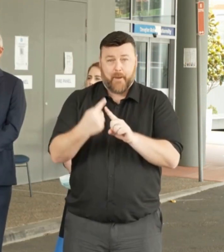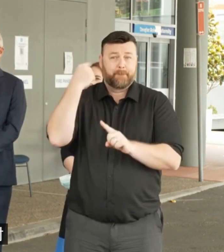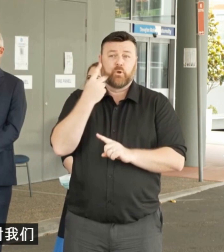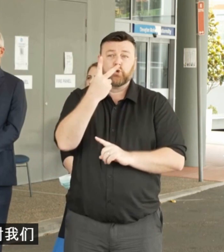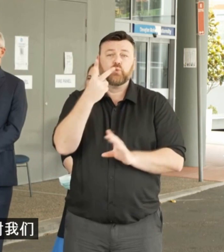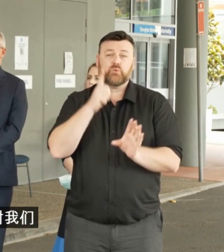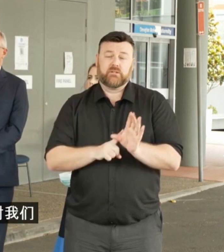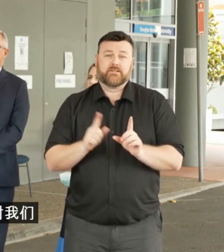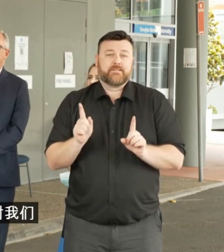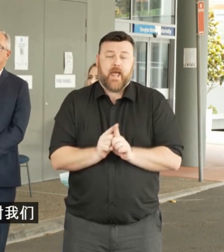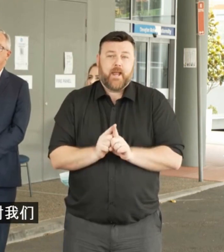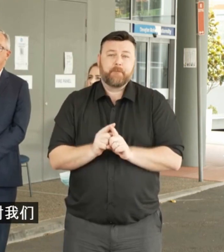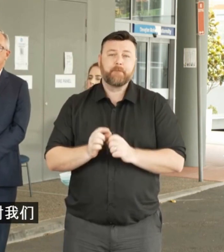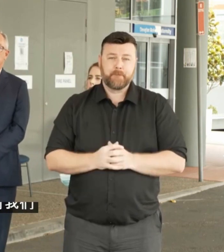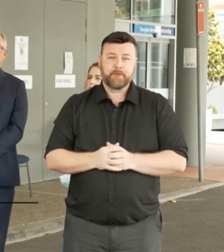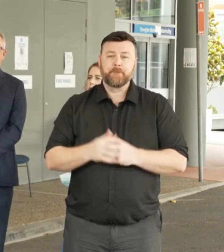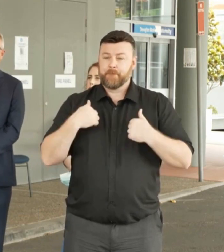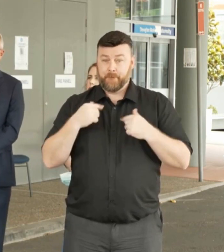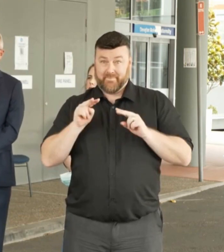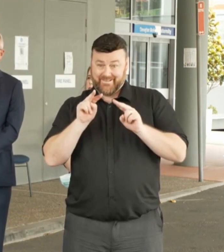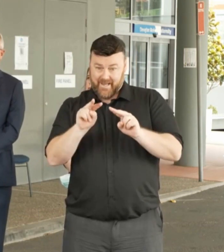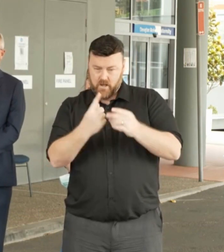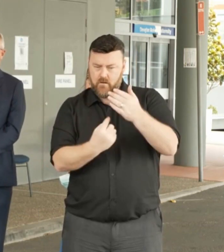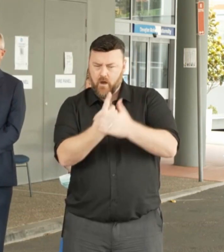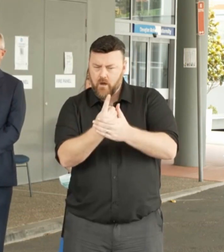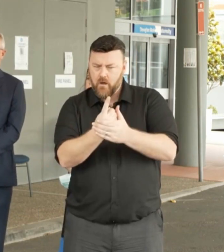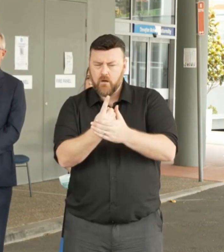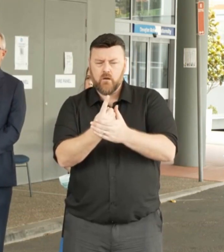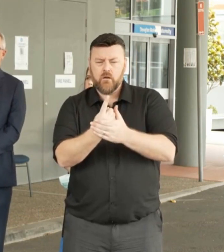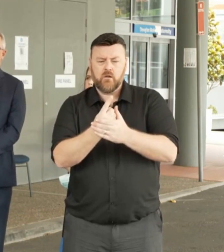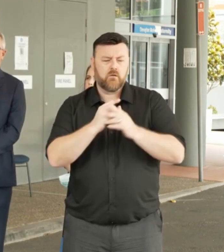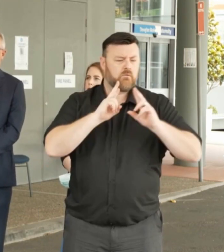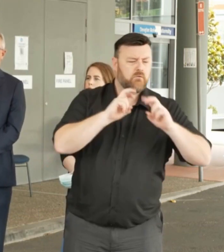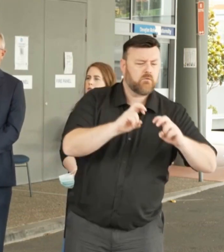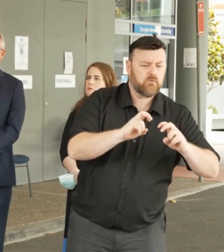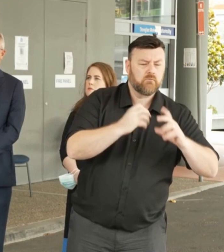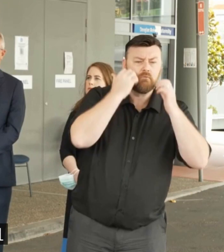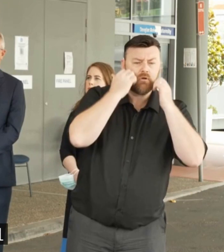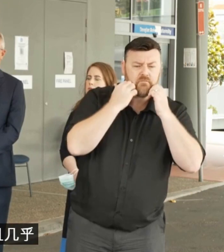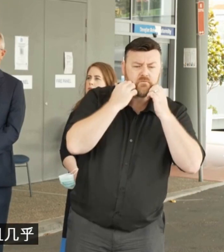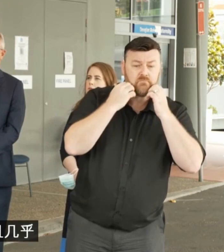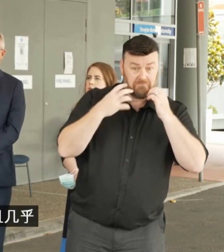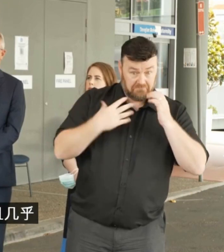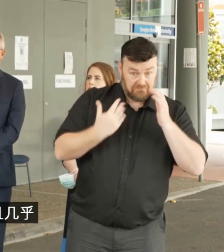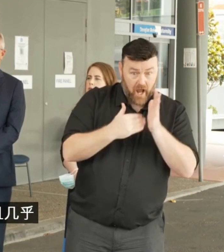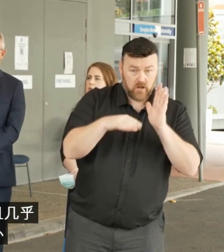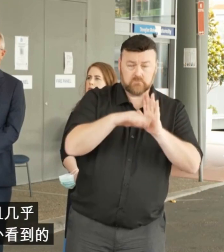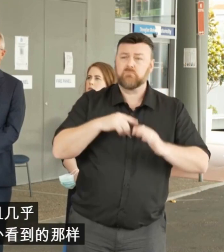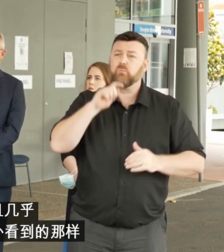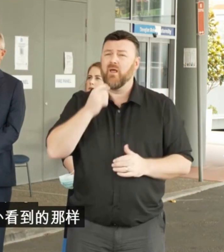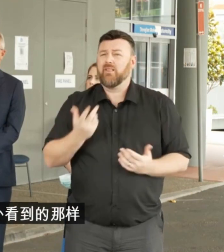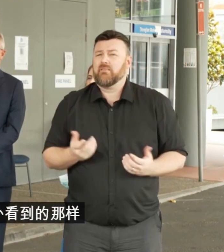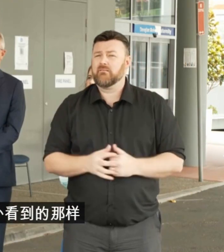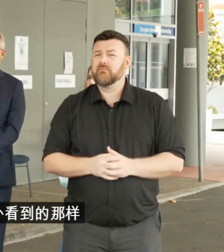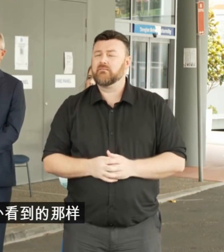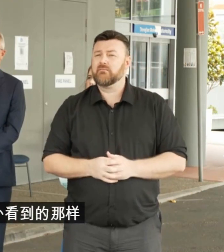years. When we believe that there is evidence in front of us that we need to potentially tighten restrictions, we will. And it's almost certain as we move through, as we're